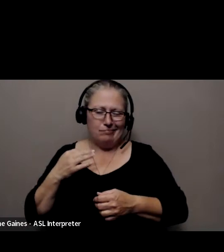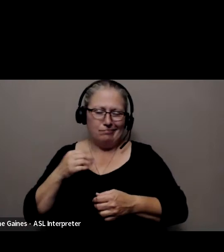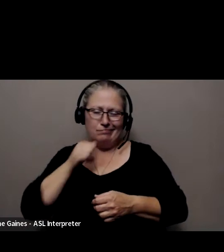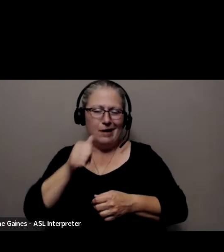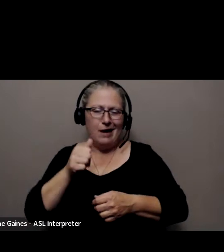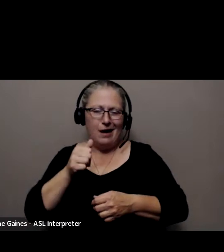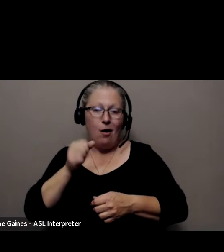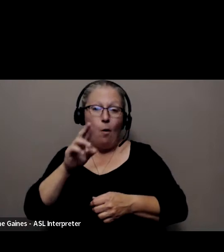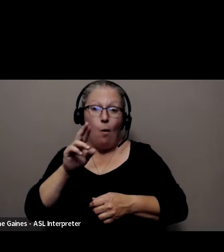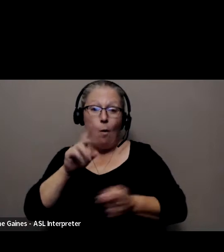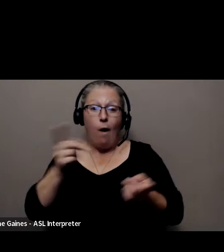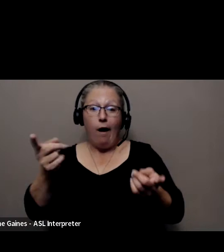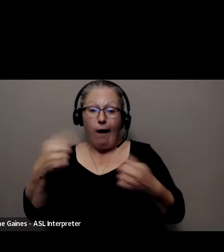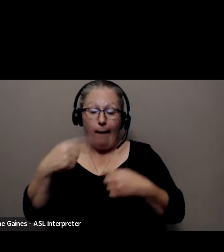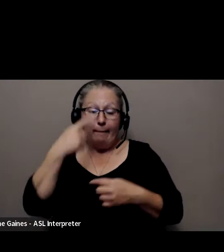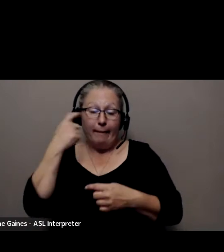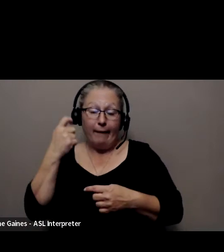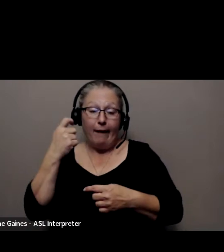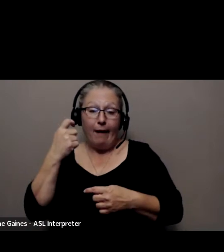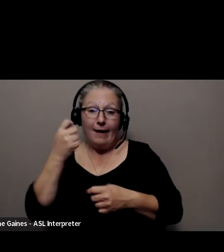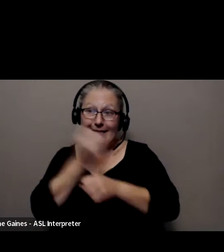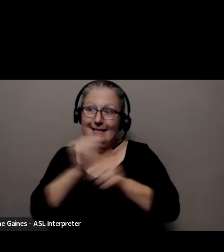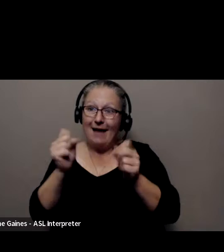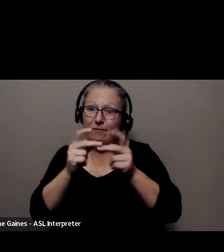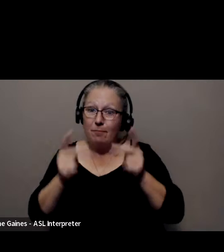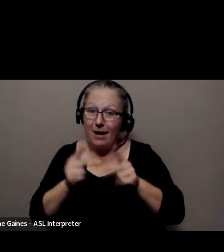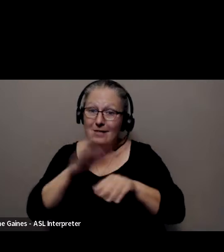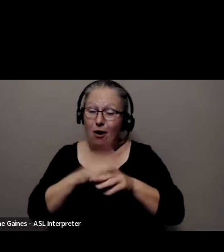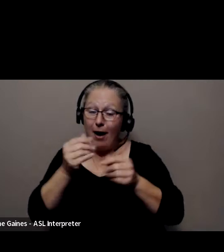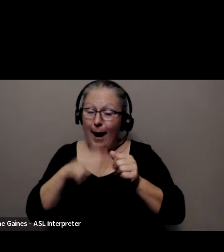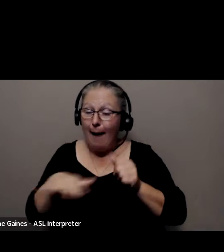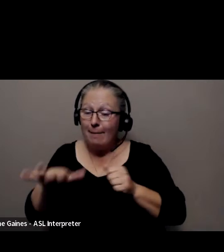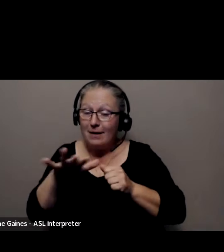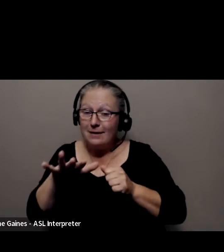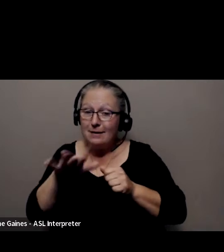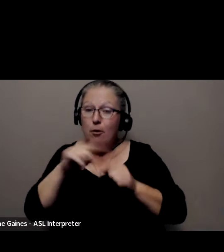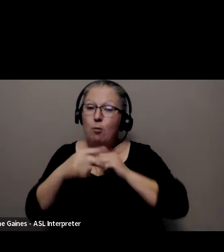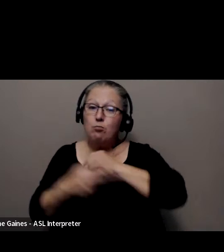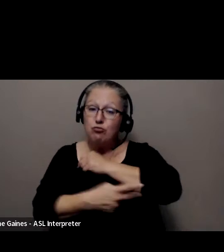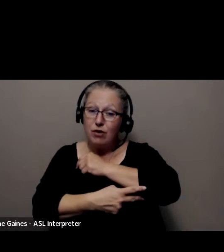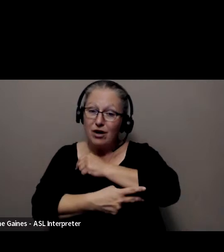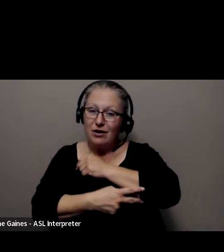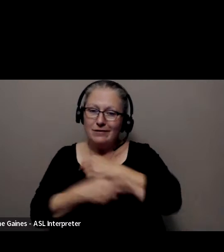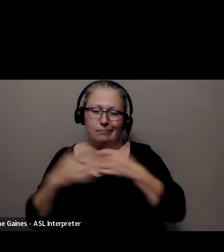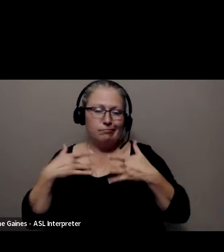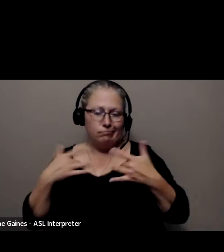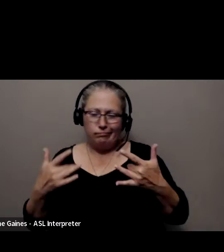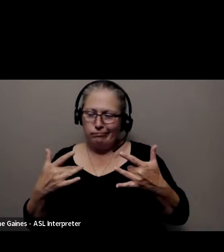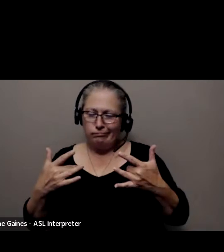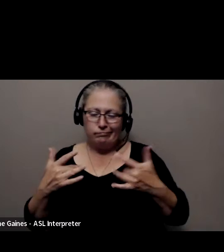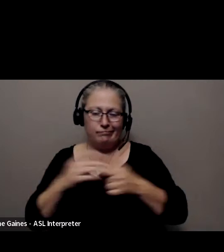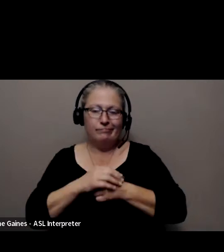or actually coming there because it is the safe space on campus. But at Bridge, this is the norm. They come